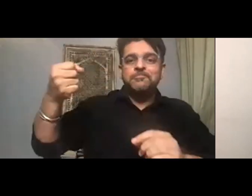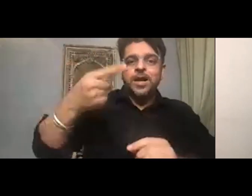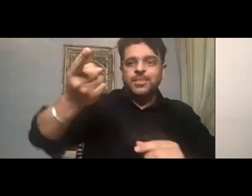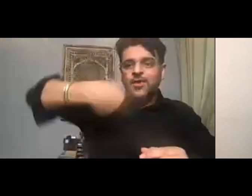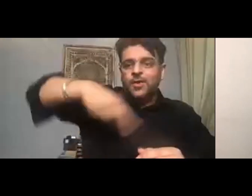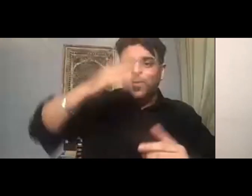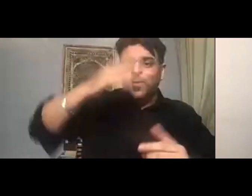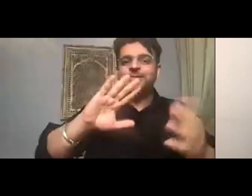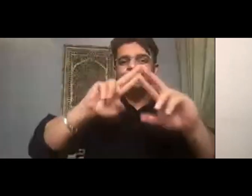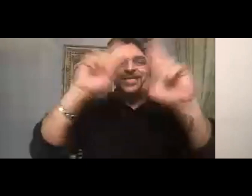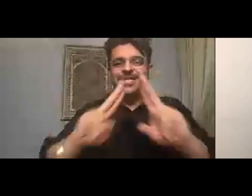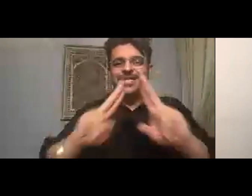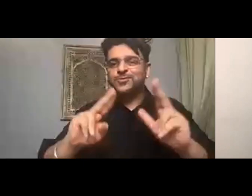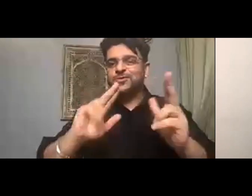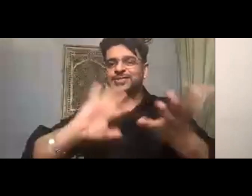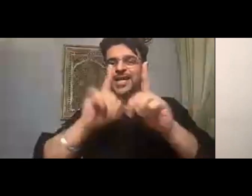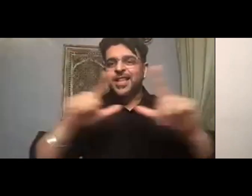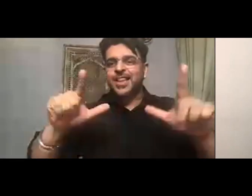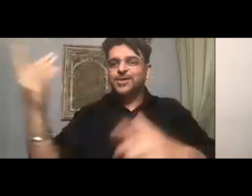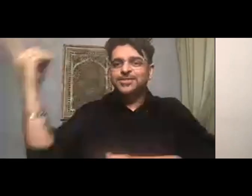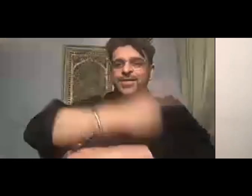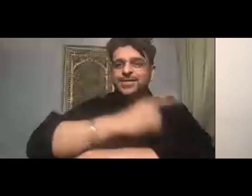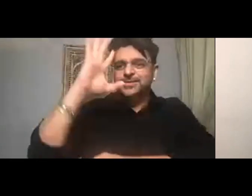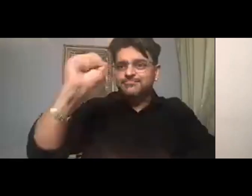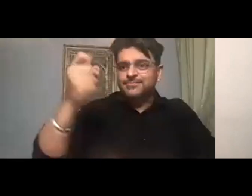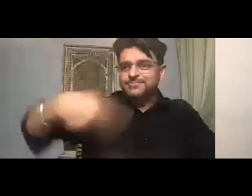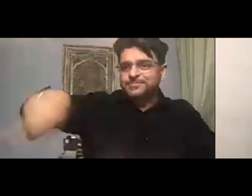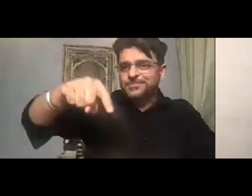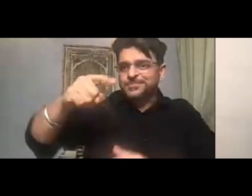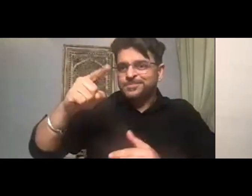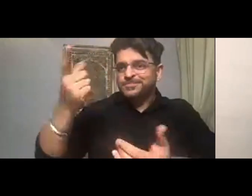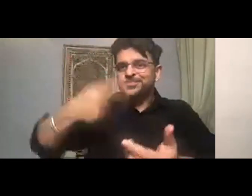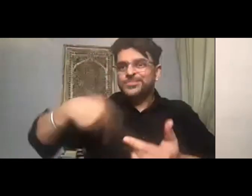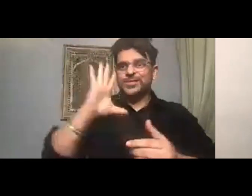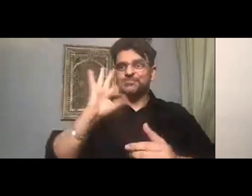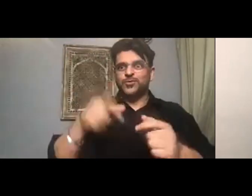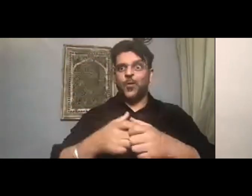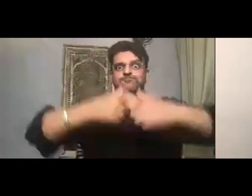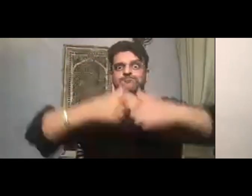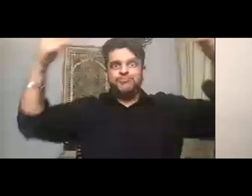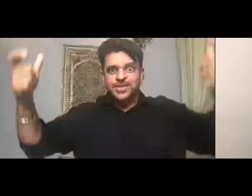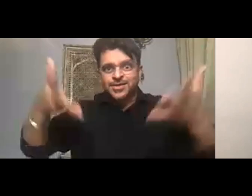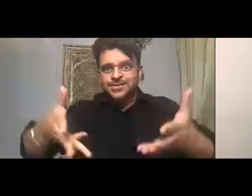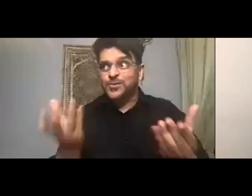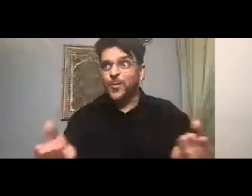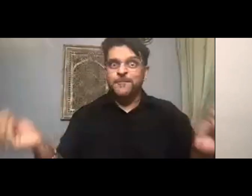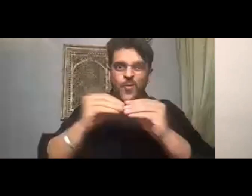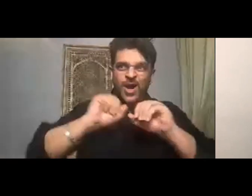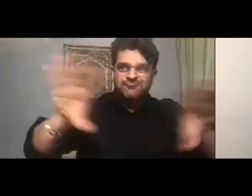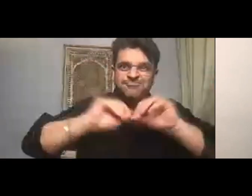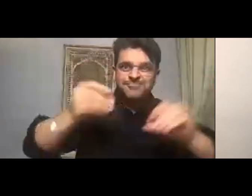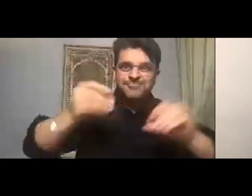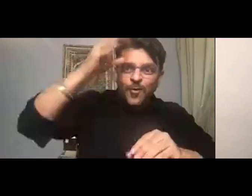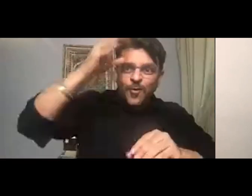September is an important month for all of us. Why? Because International Sign Language Day is in the month of September, if you all know that. So it's a big, big,